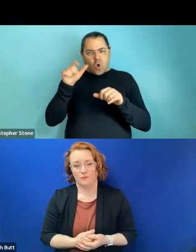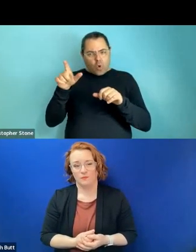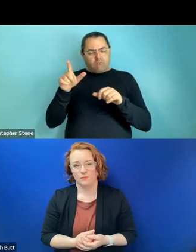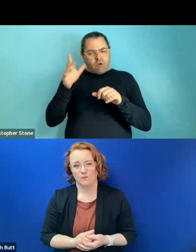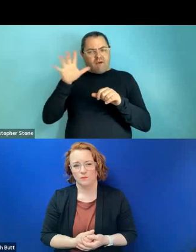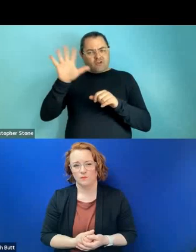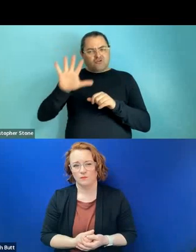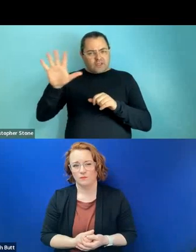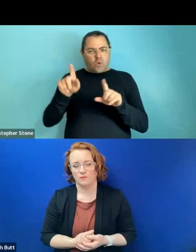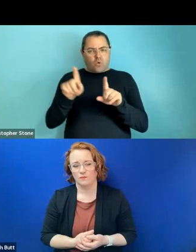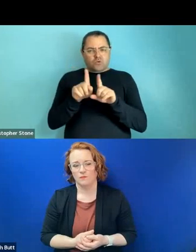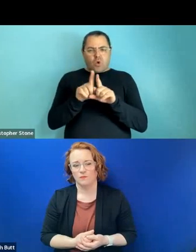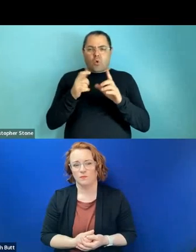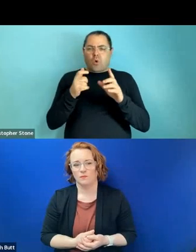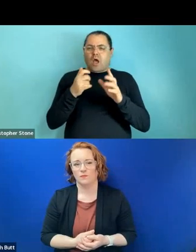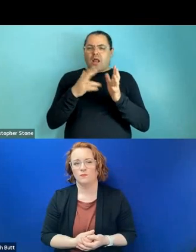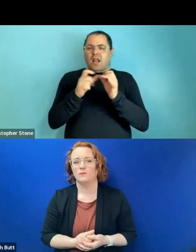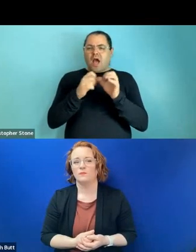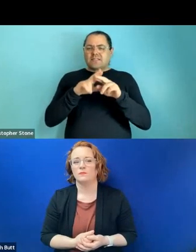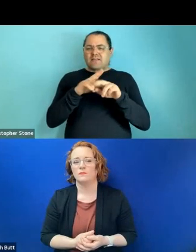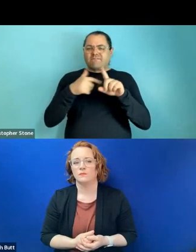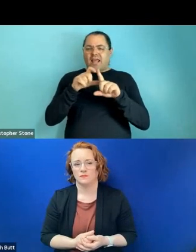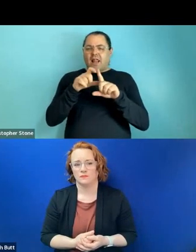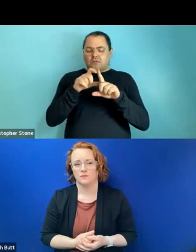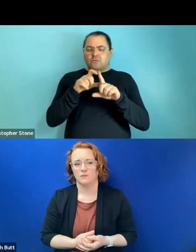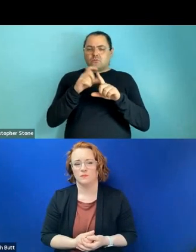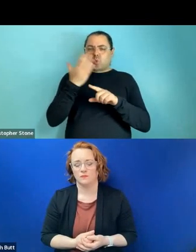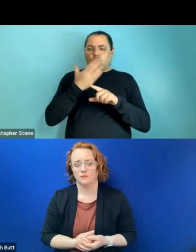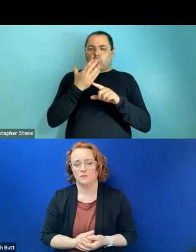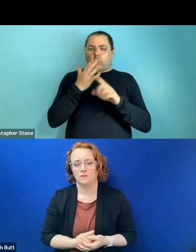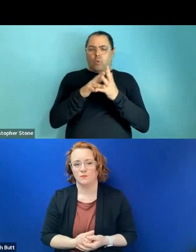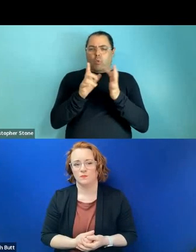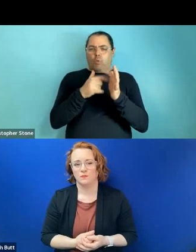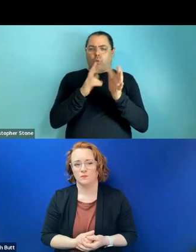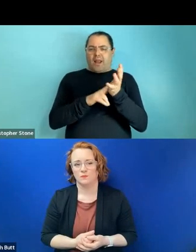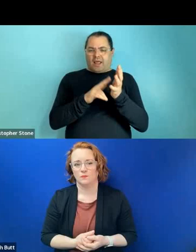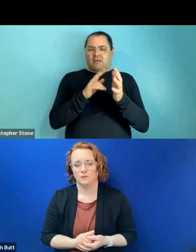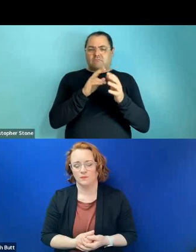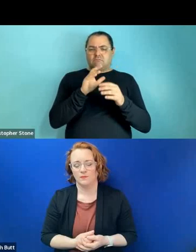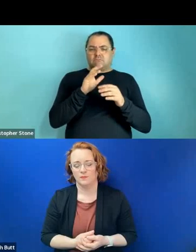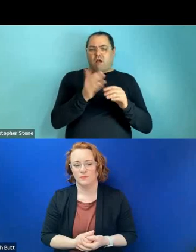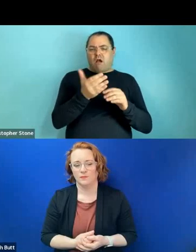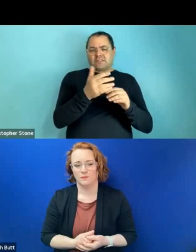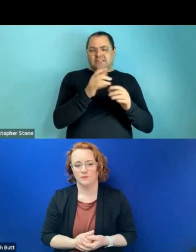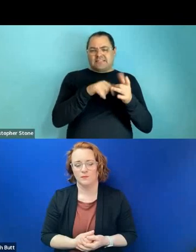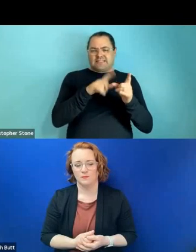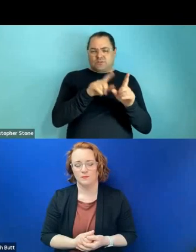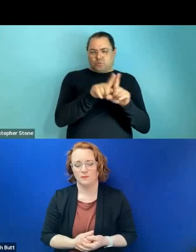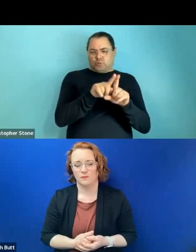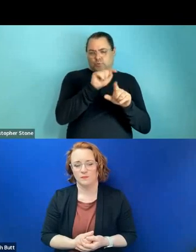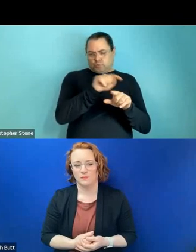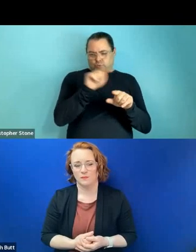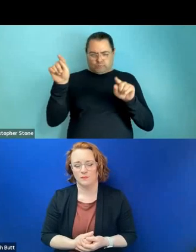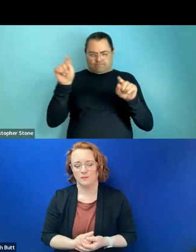Hertfordshire. There's also Knightsfield School in Welwyn Garden City. I'm sure the same would apply there. So